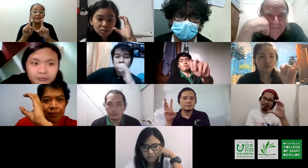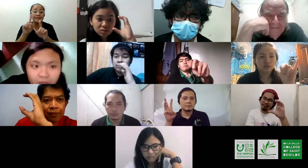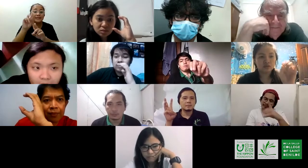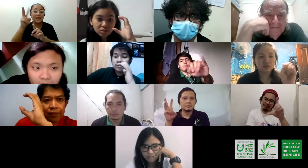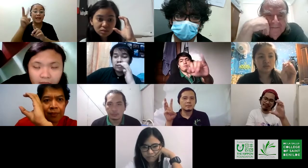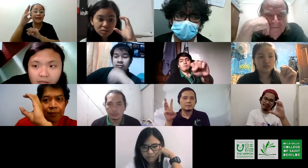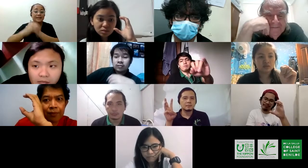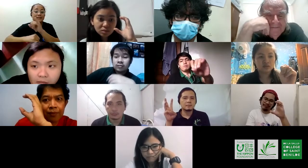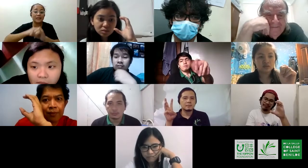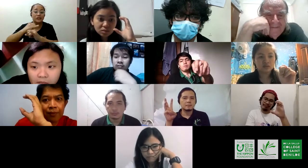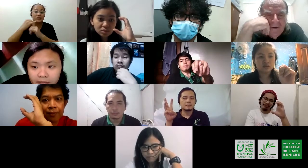E.M. Gallaudet deaf?